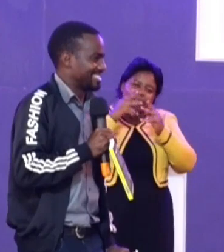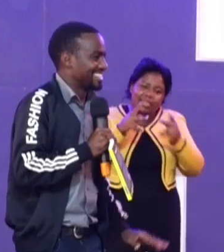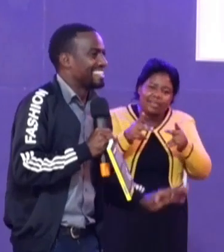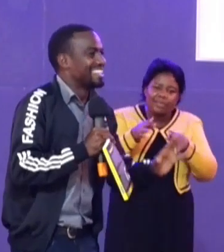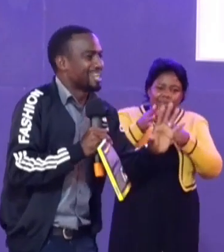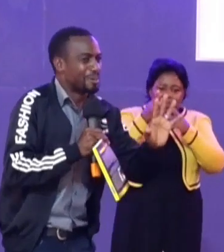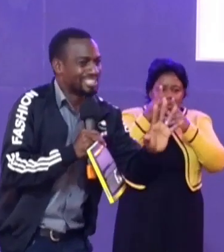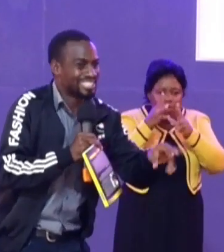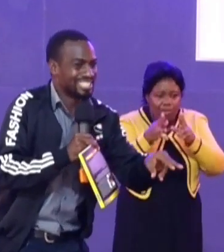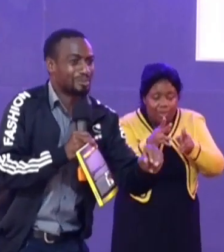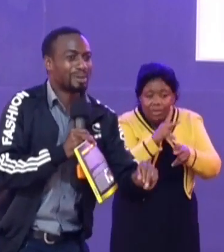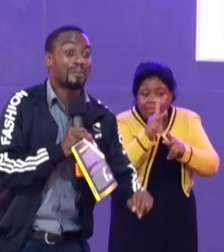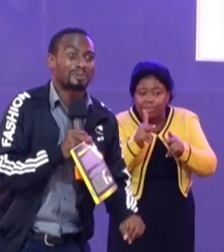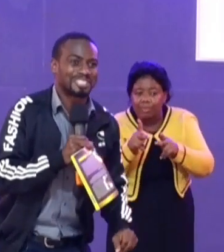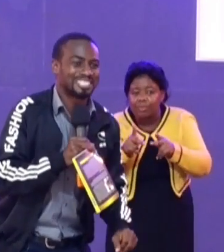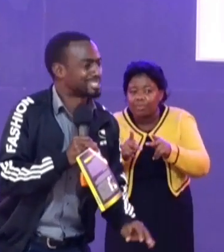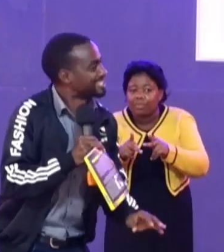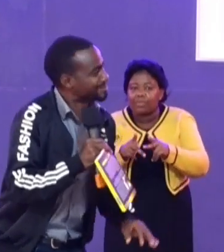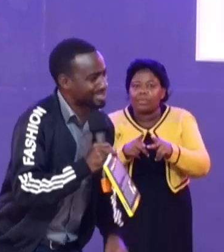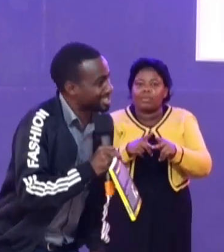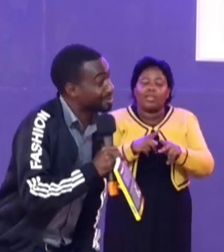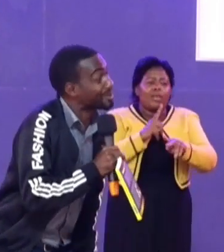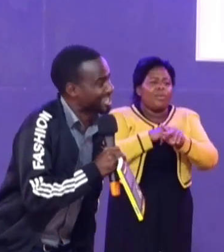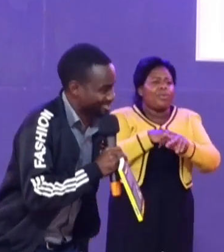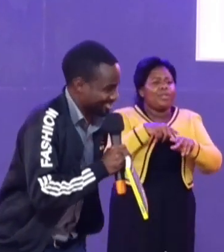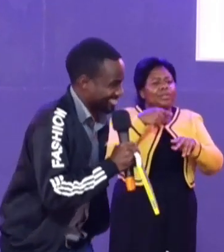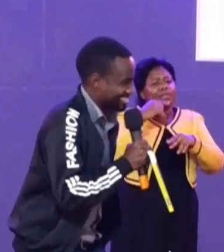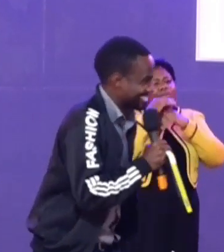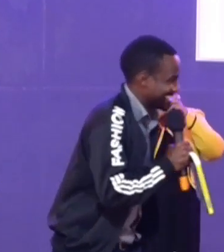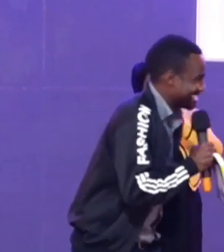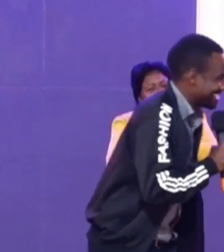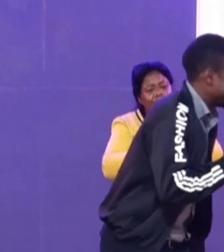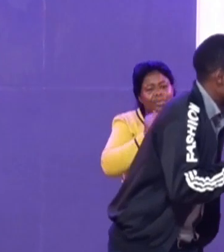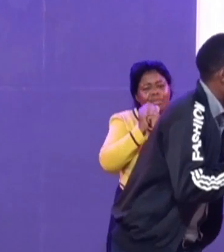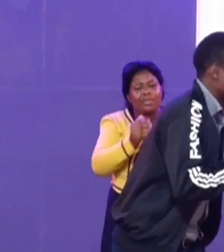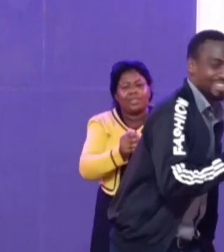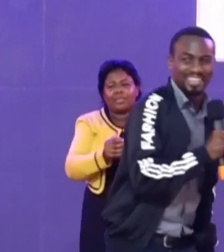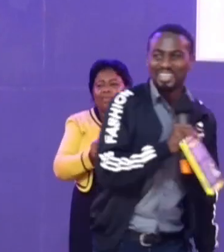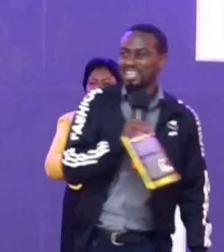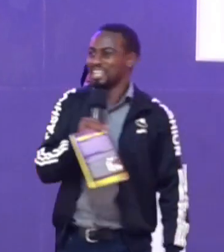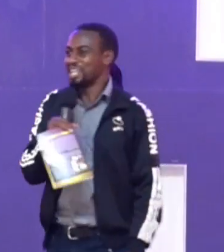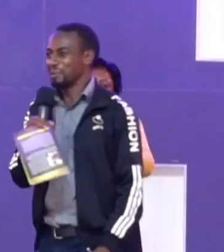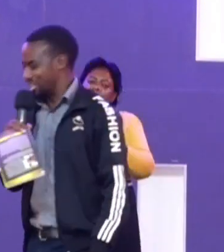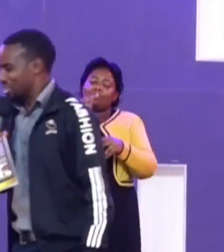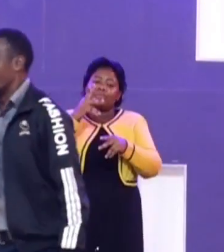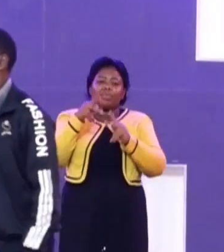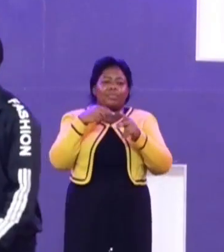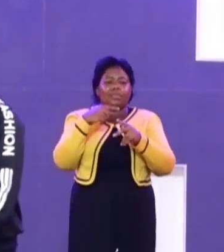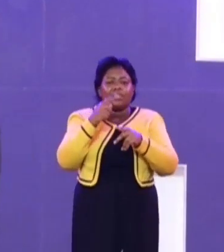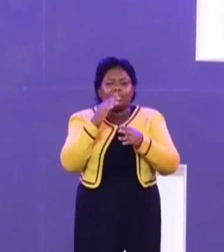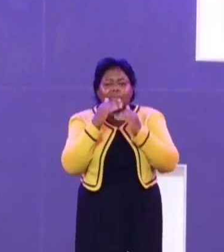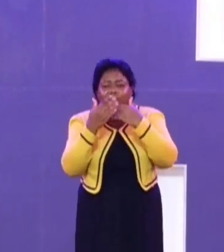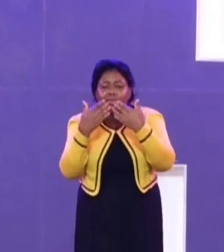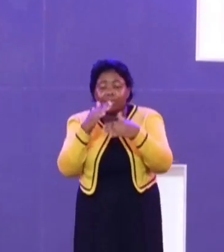he is honoring people. Nga wasinza, omugambo bali kusinza, sinza bannange Mukama yakyuse. When he worships, people say, "Thank you for worshiping," and he would say, "No, it's me, the Lord."